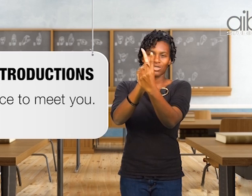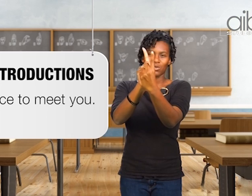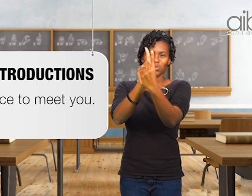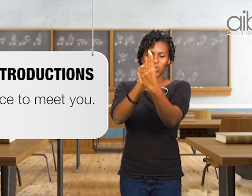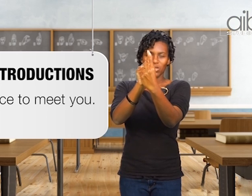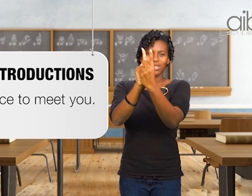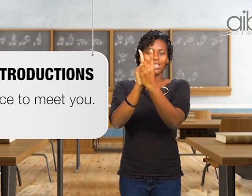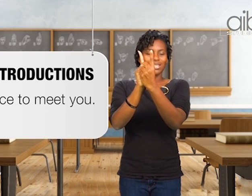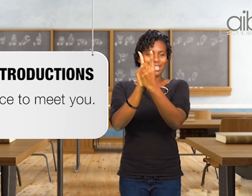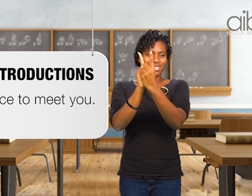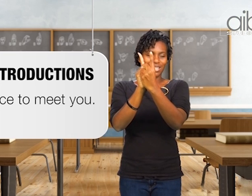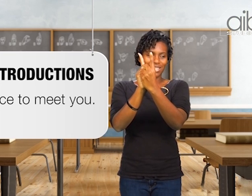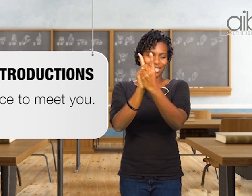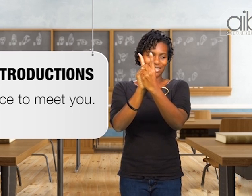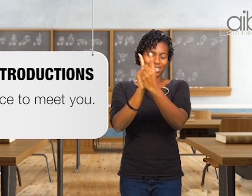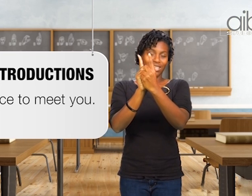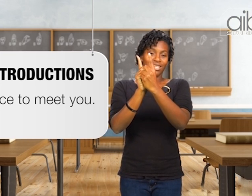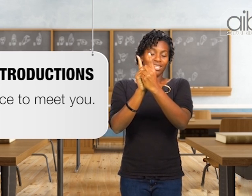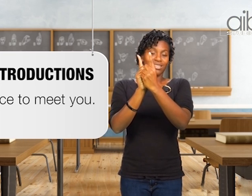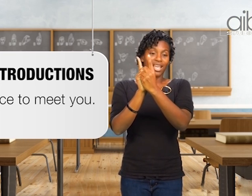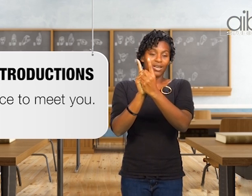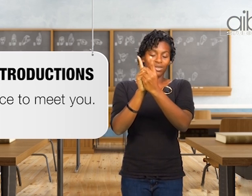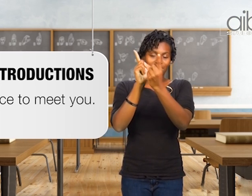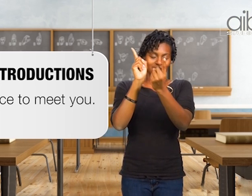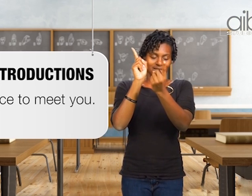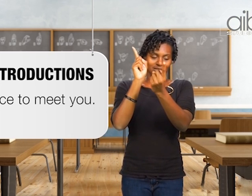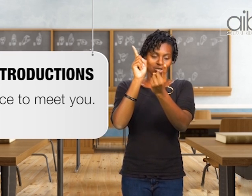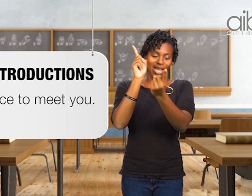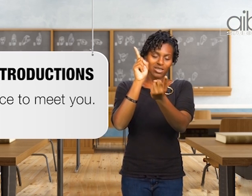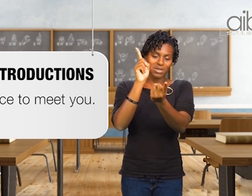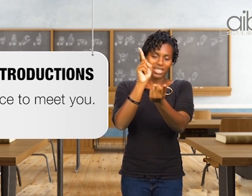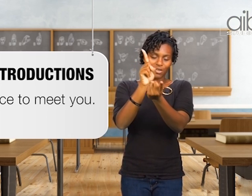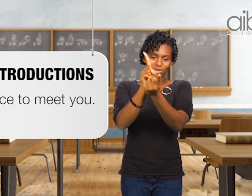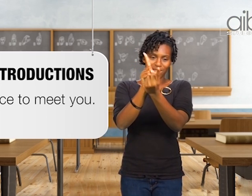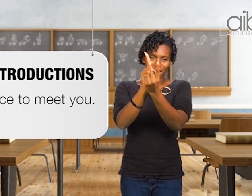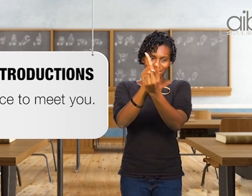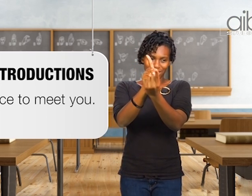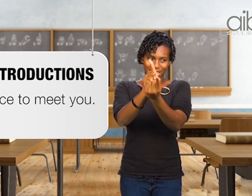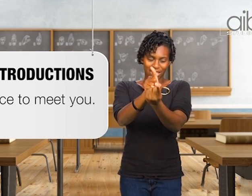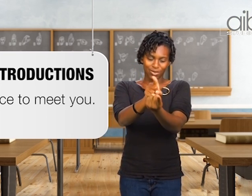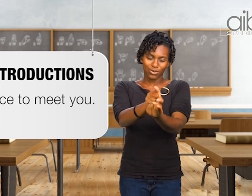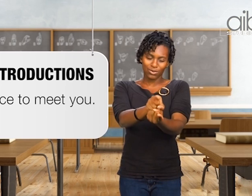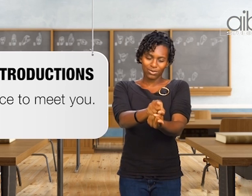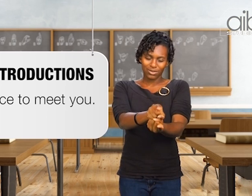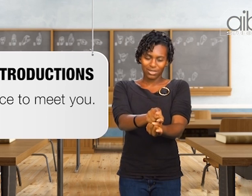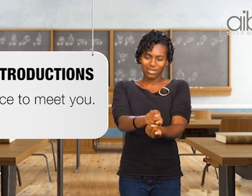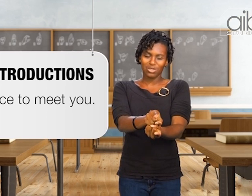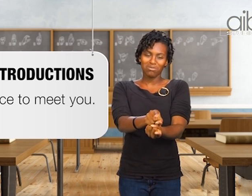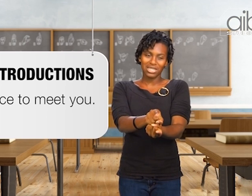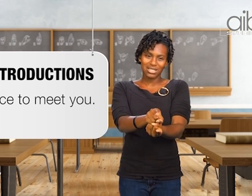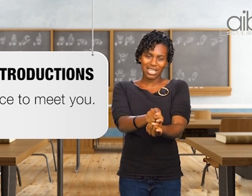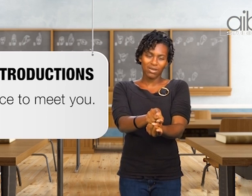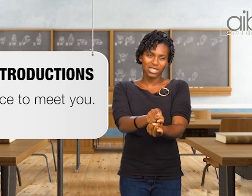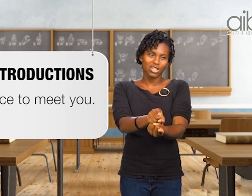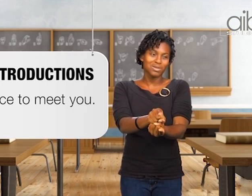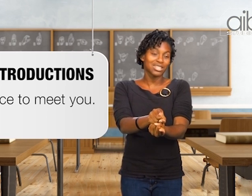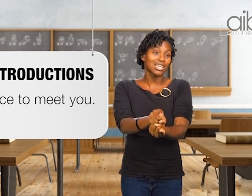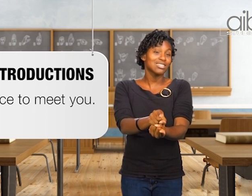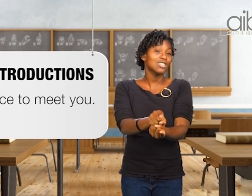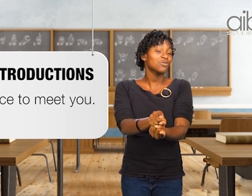to kiss like this. Now, you have to be careful not to angle the meat down here, because that's a different